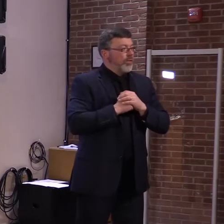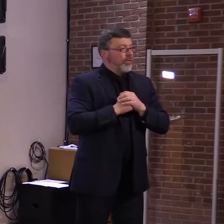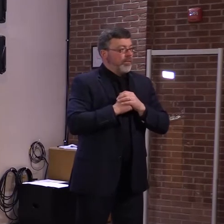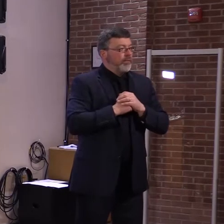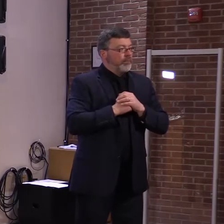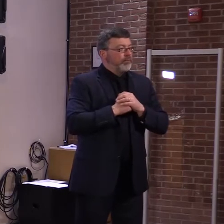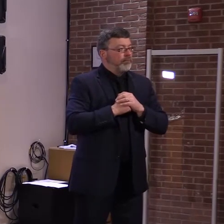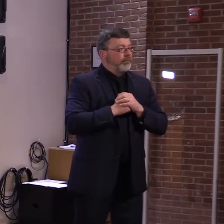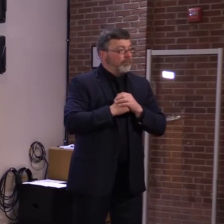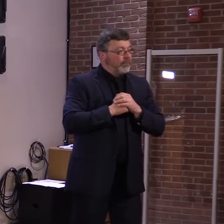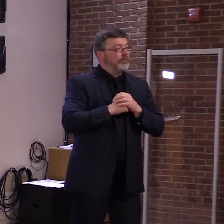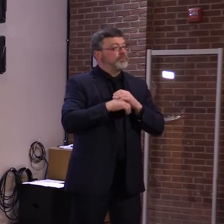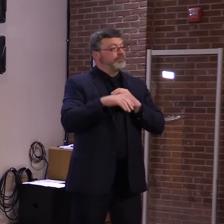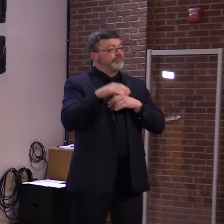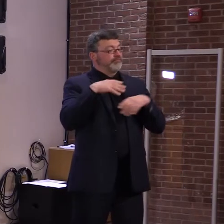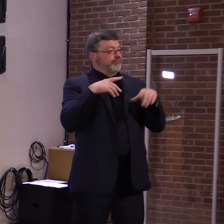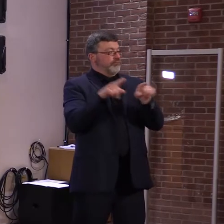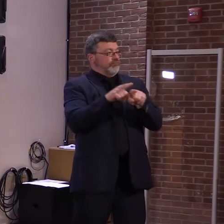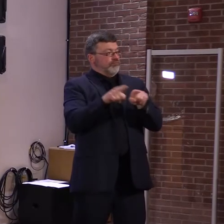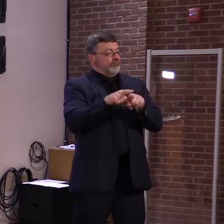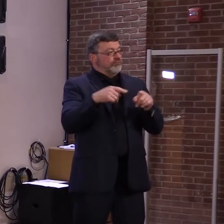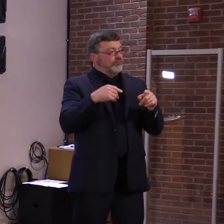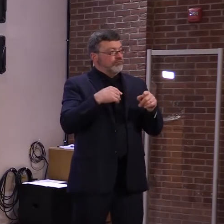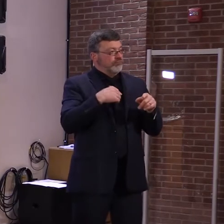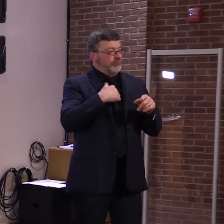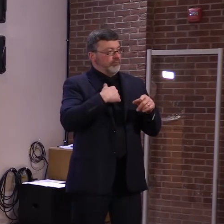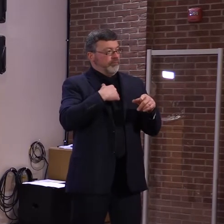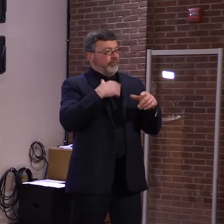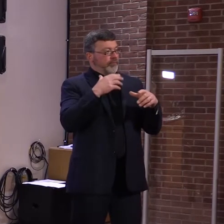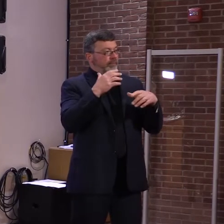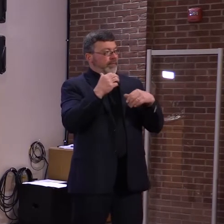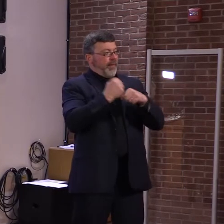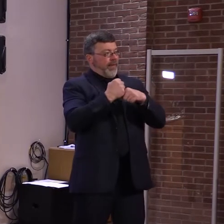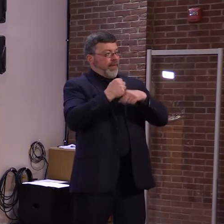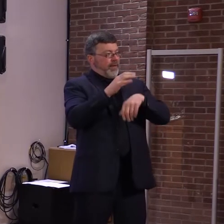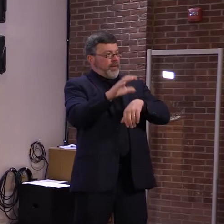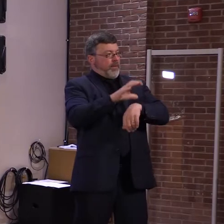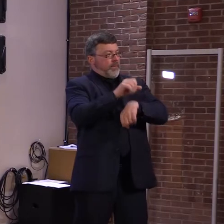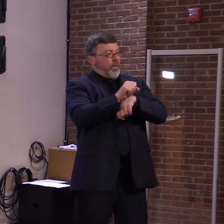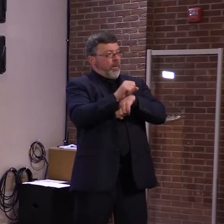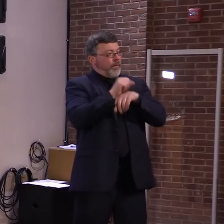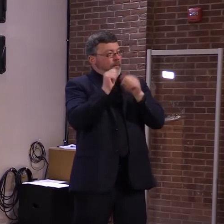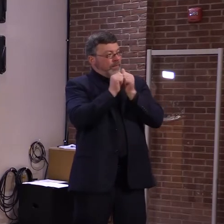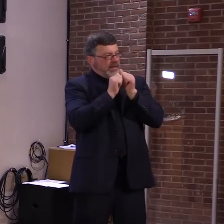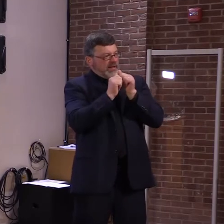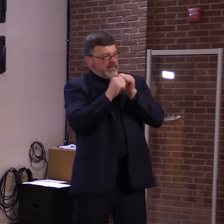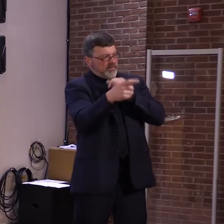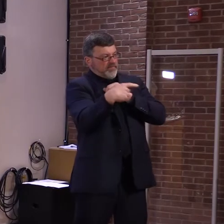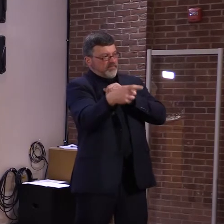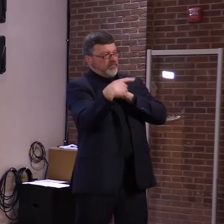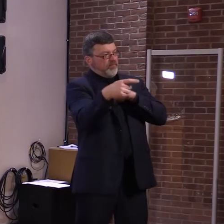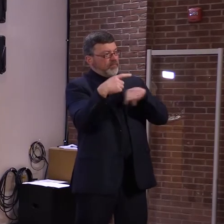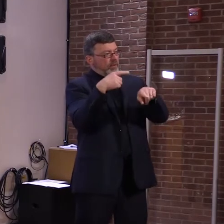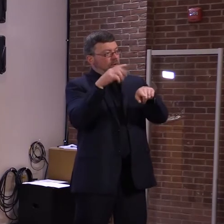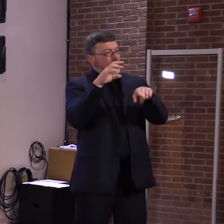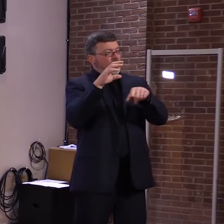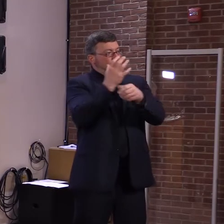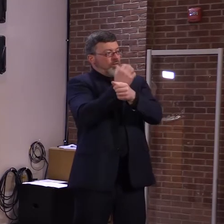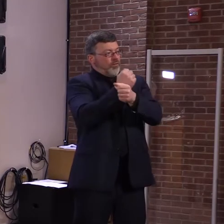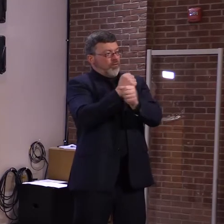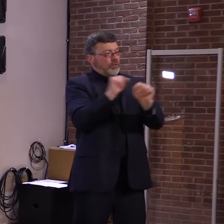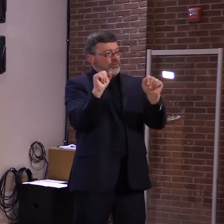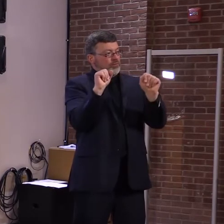18th, 19th, and 20th. Rescue Inc. will provide evening clinics in 5 communities. These clinics